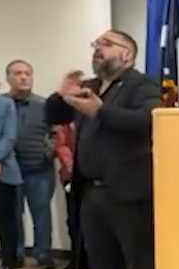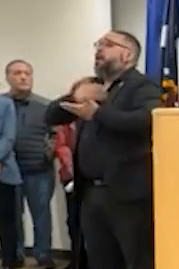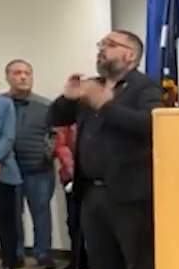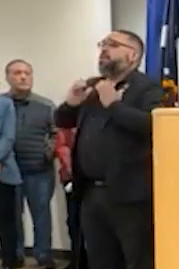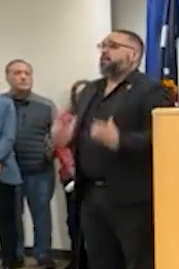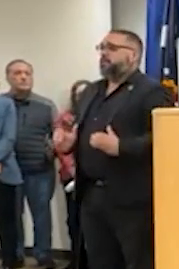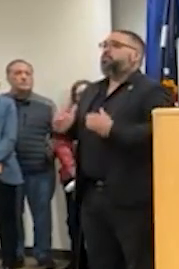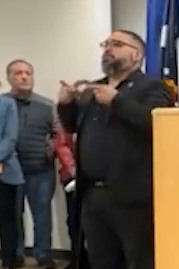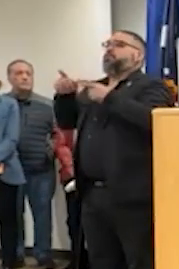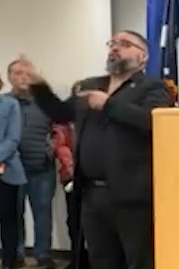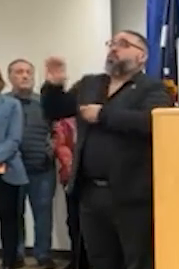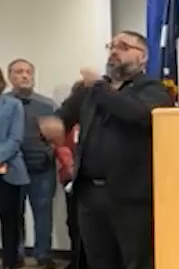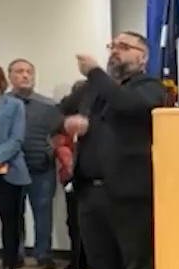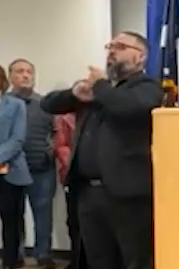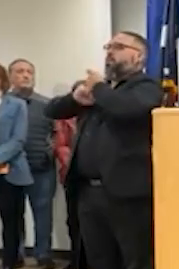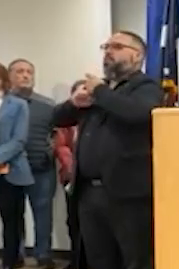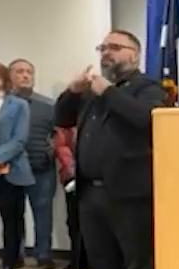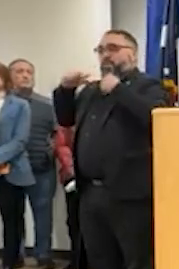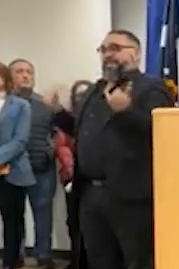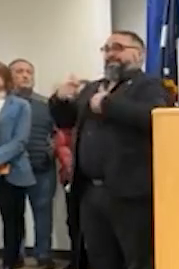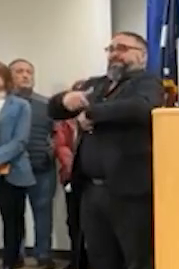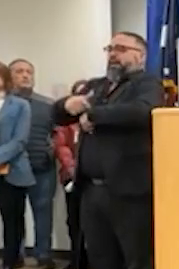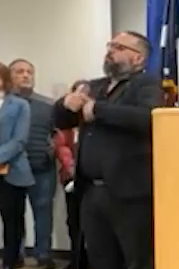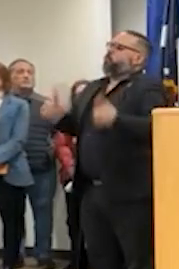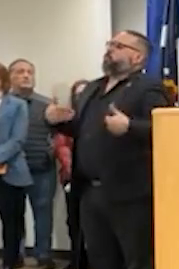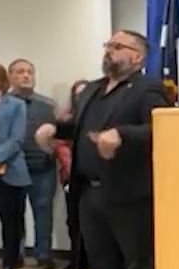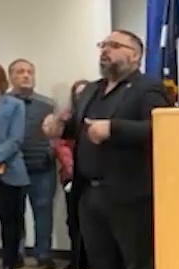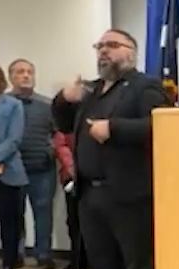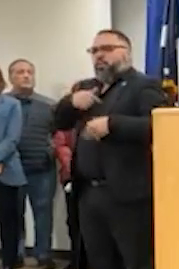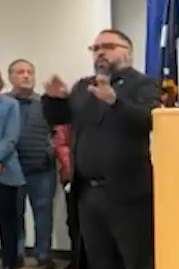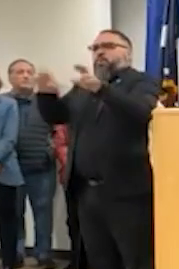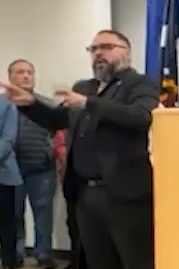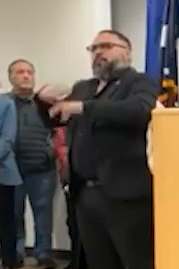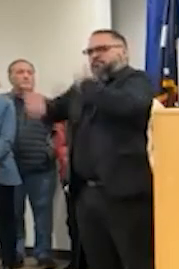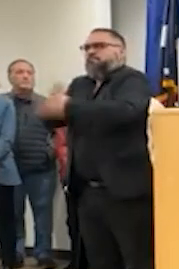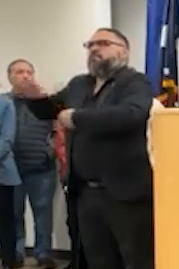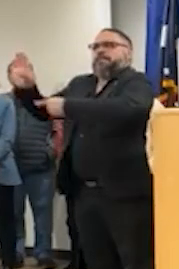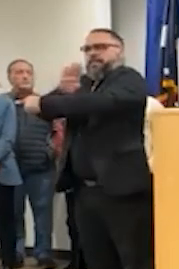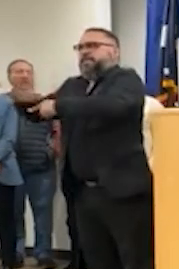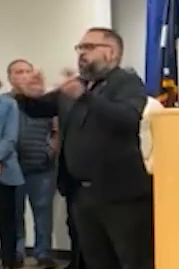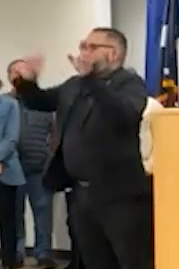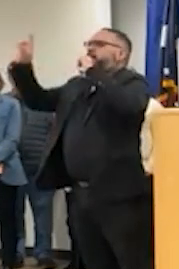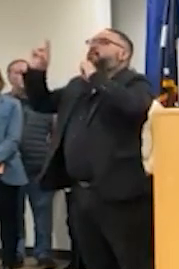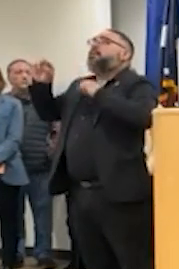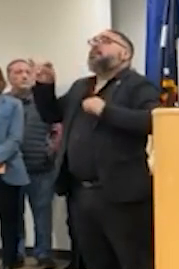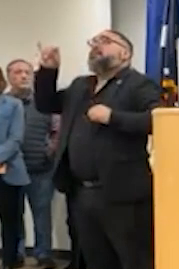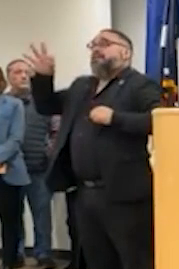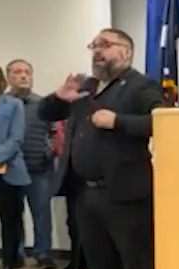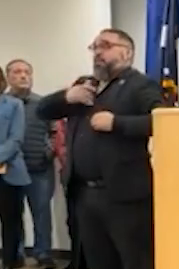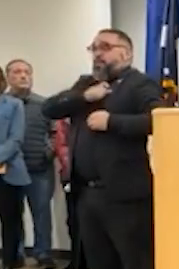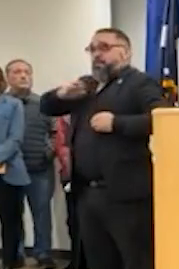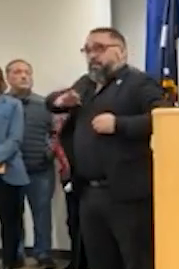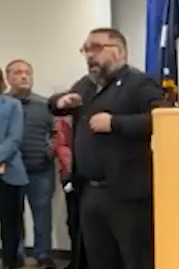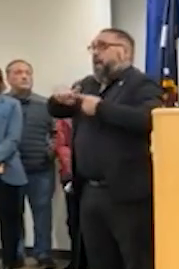support during times like this. We're ready to do our jobs over the next few days, and if our linemen and our